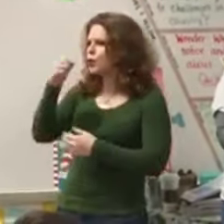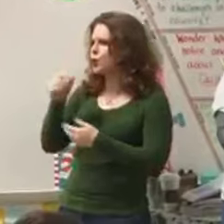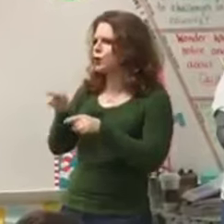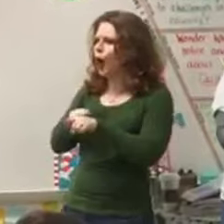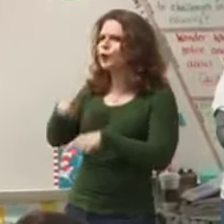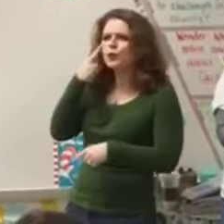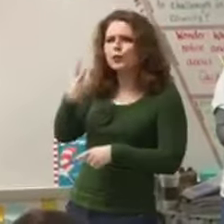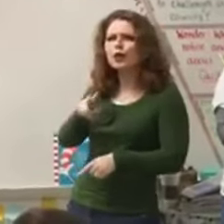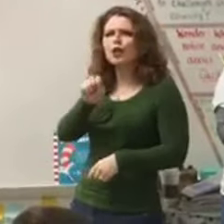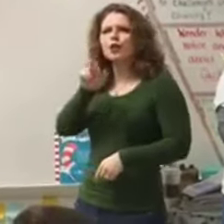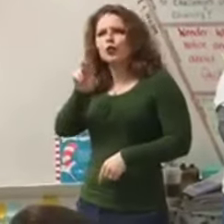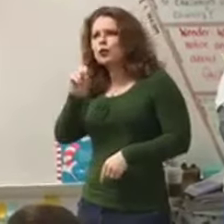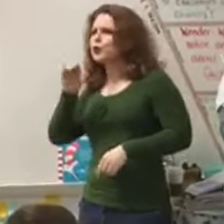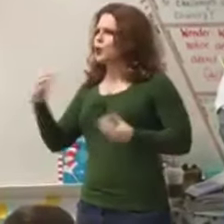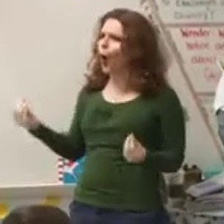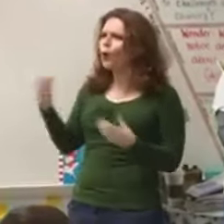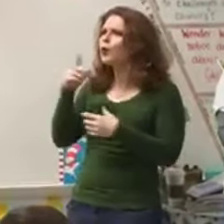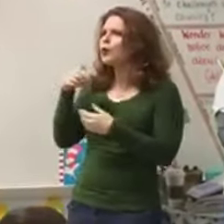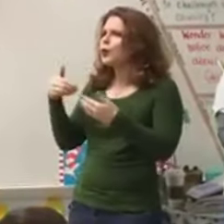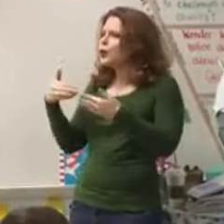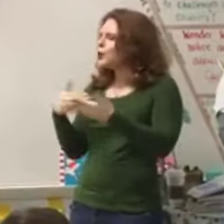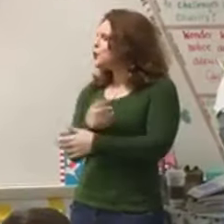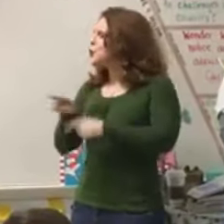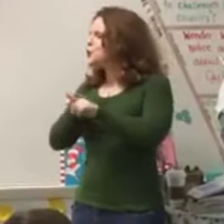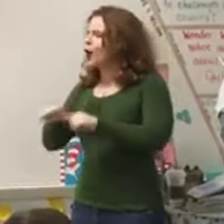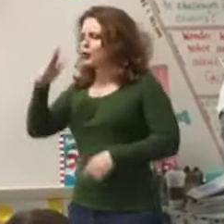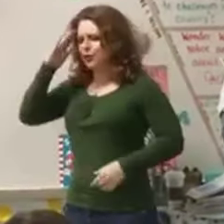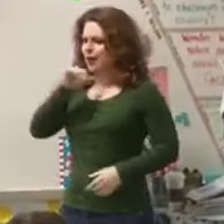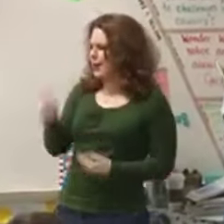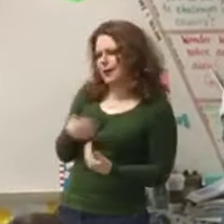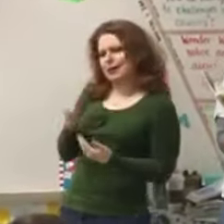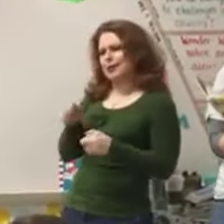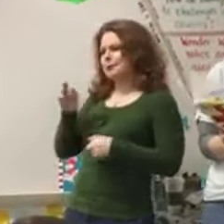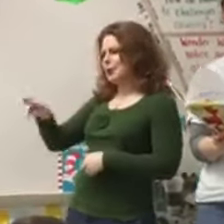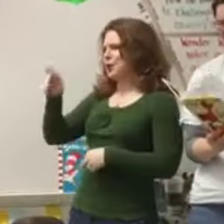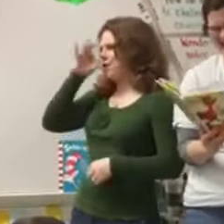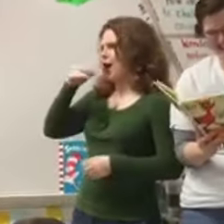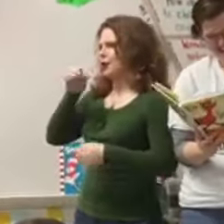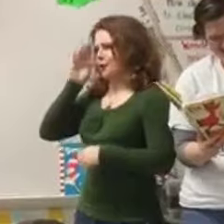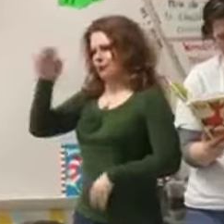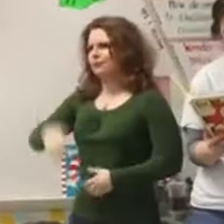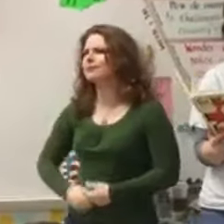see Seuss sew Seuss new socks, sir. That's not easy, Mr. Fox, sir.